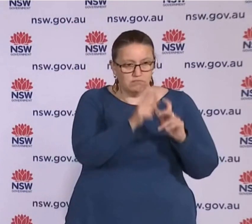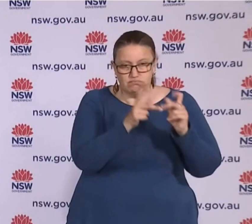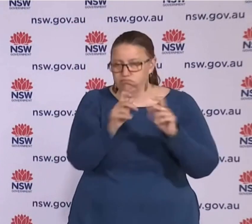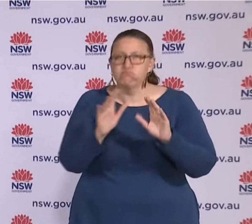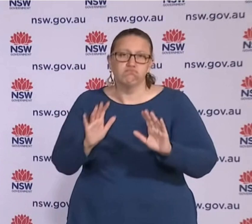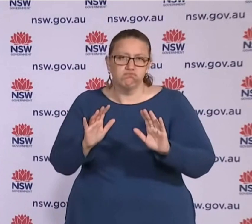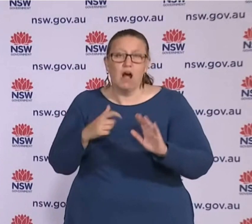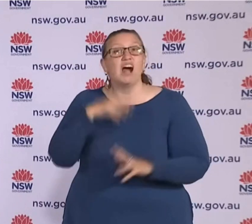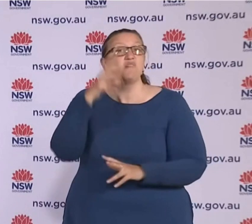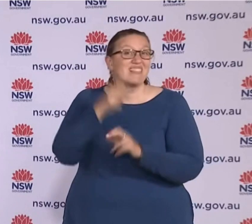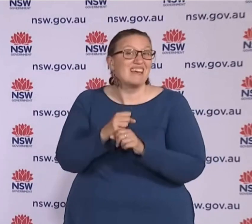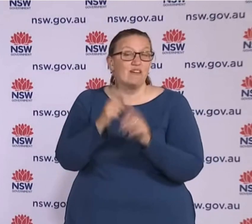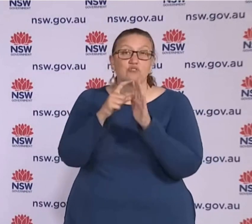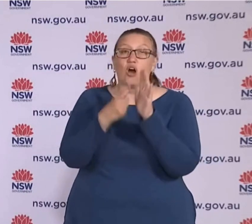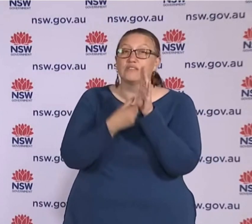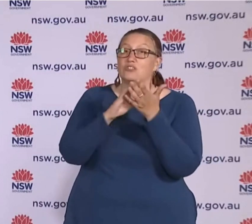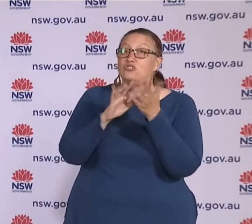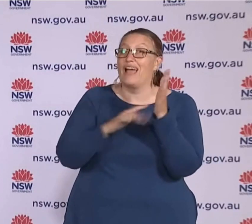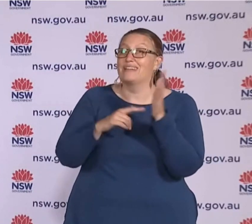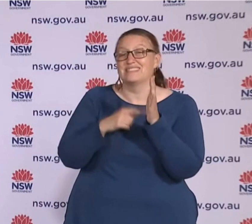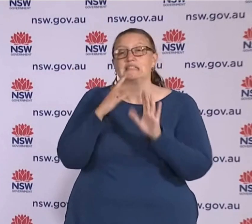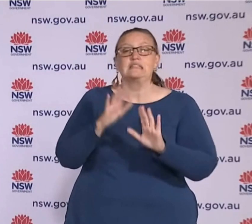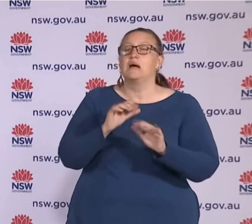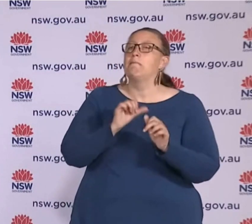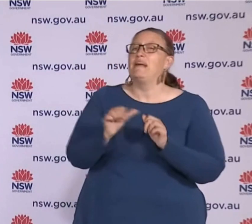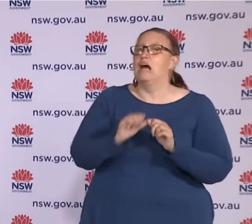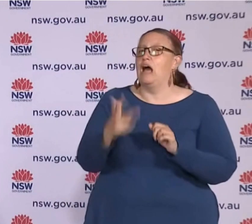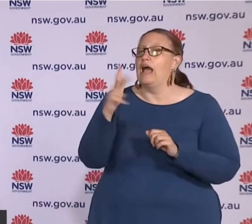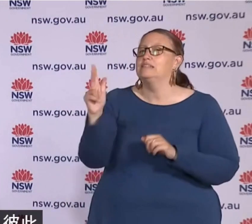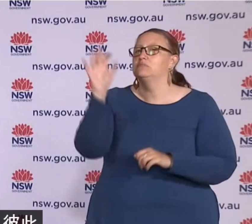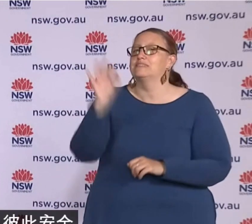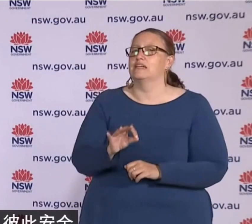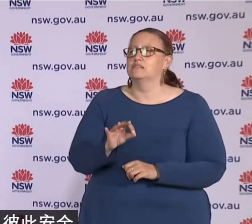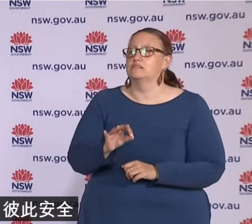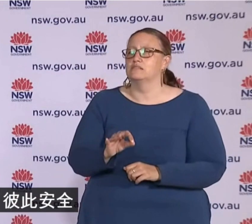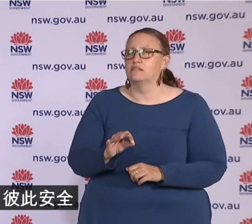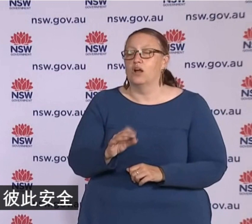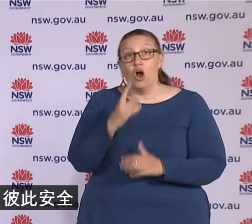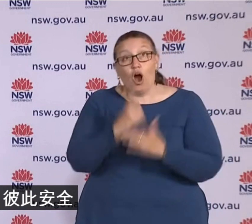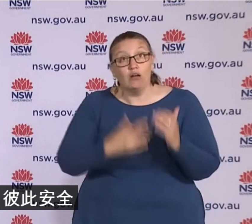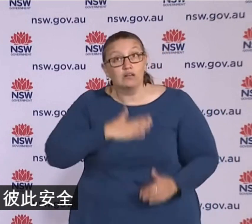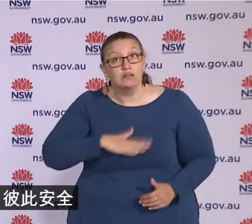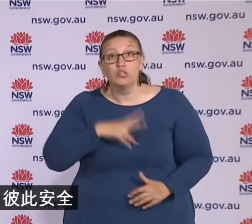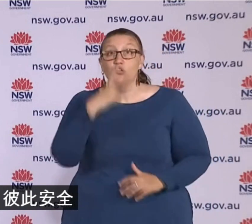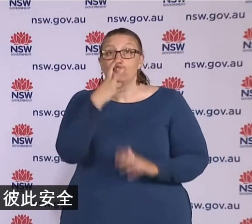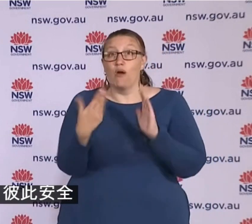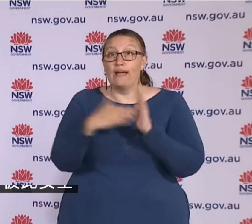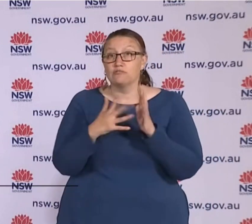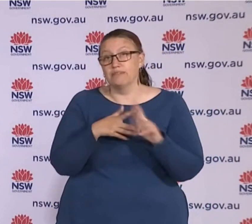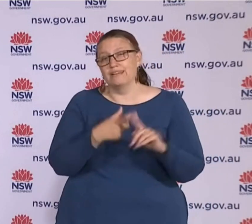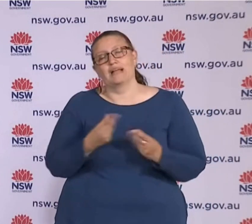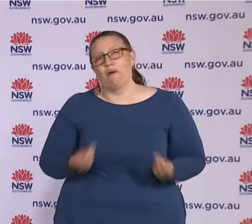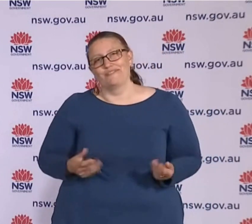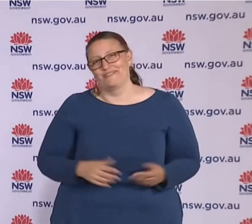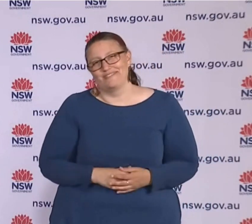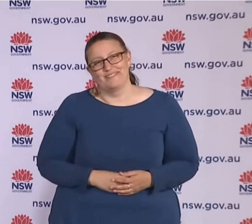at 80%. And again, if it's only a couple of weeks, wouldn't everybody rather we keep each other safe for just a couple more weeks? There's so much